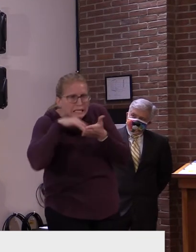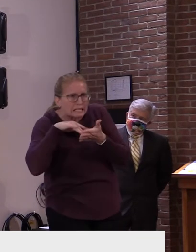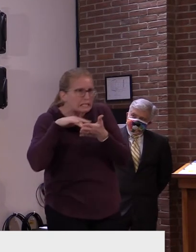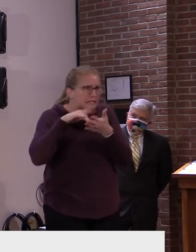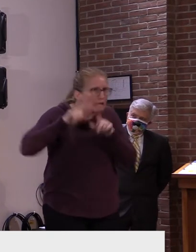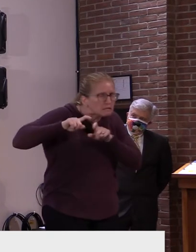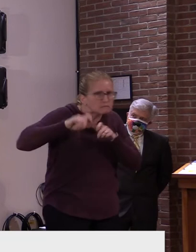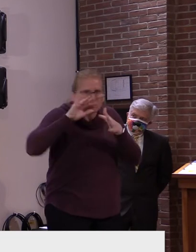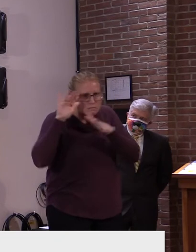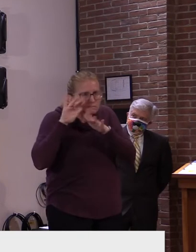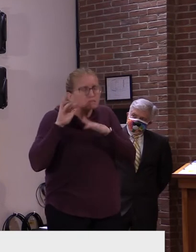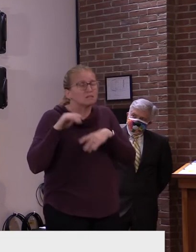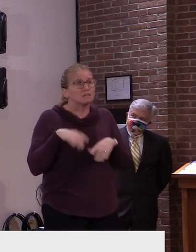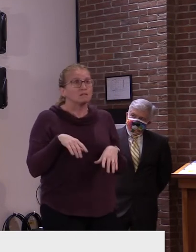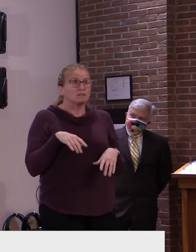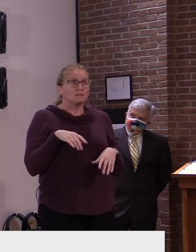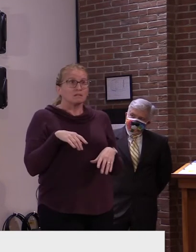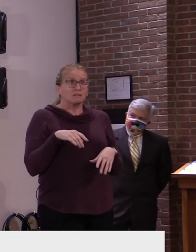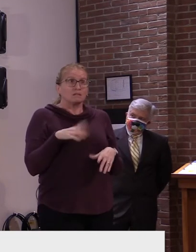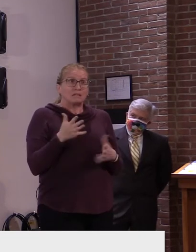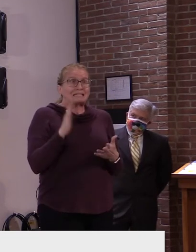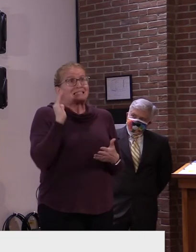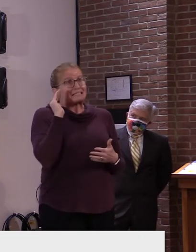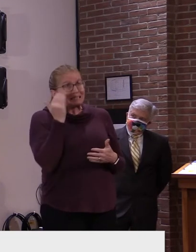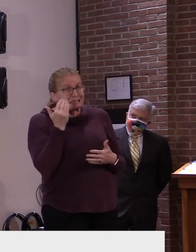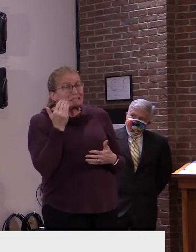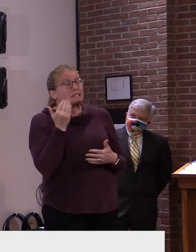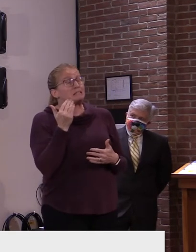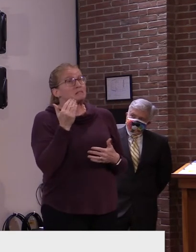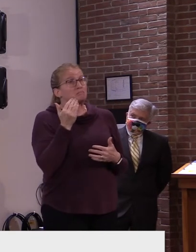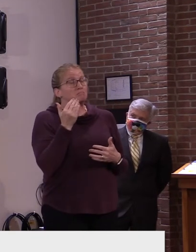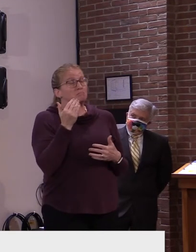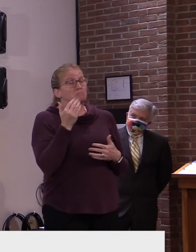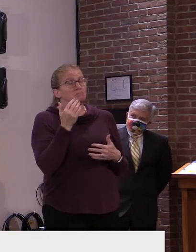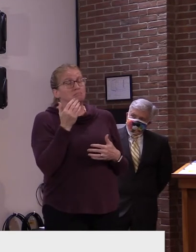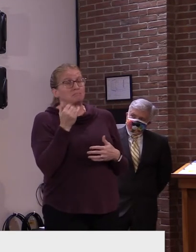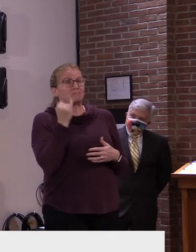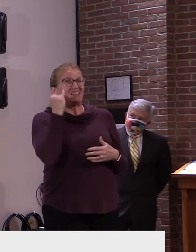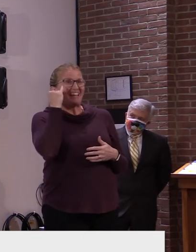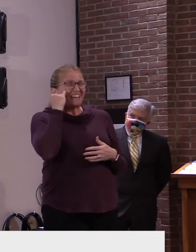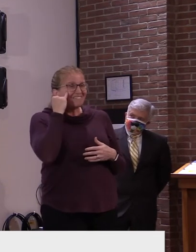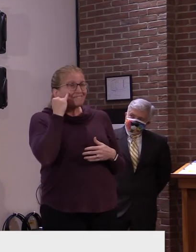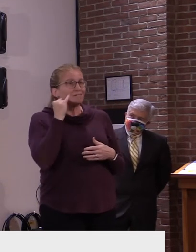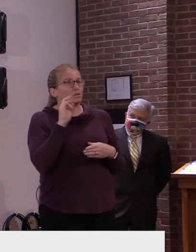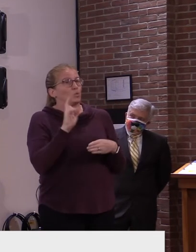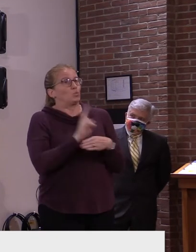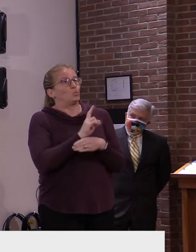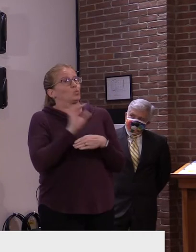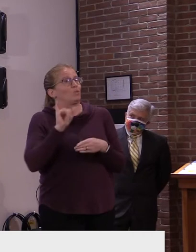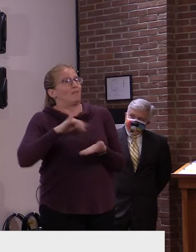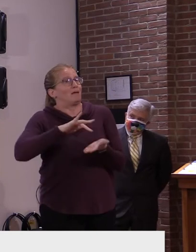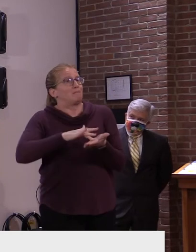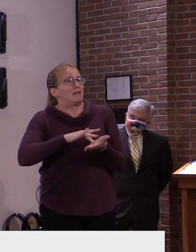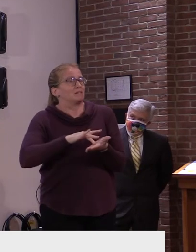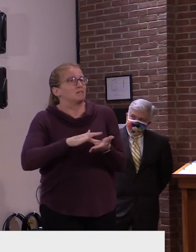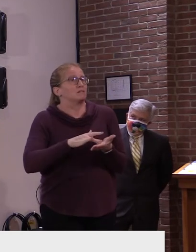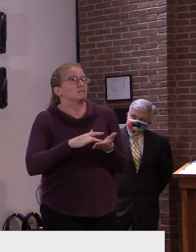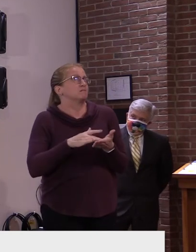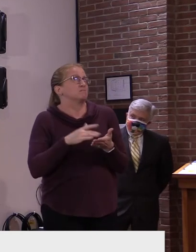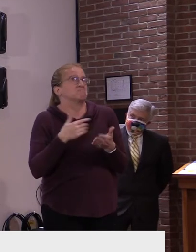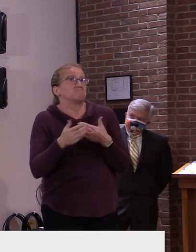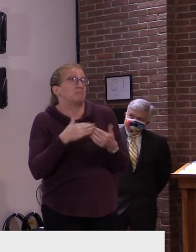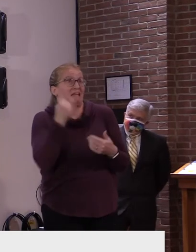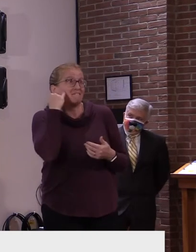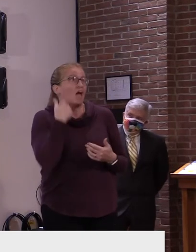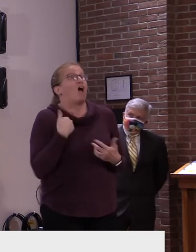is whether you're using it for therapy meaning you've already come down with covid whether